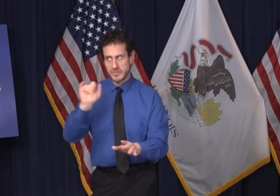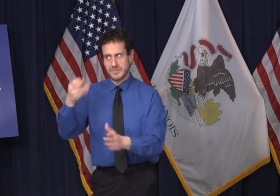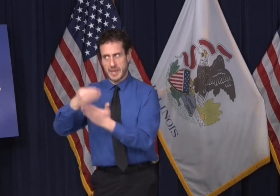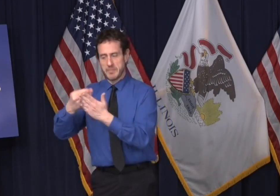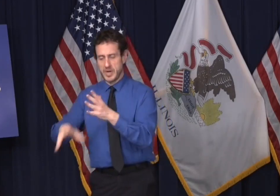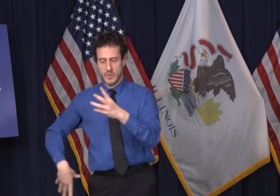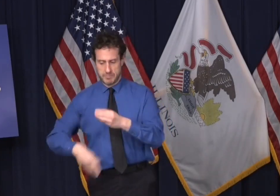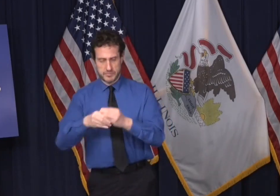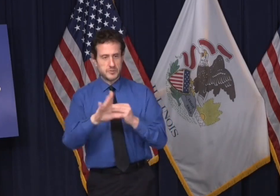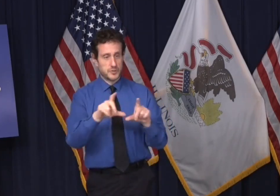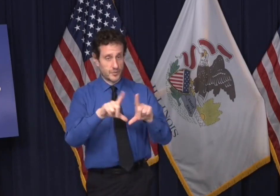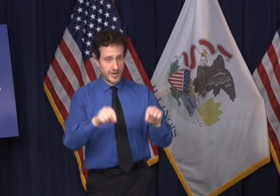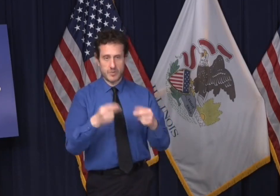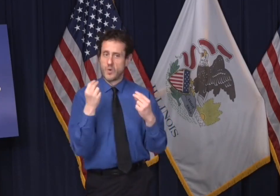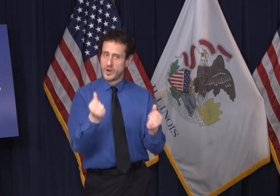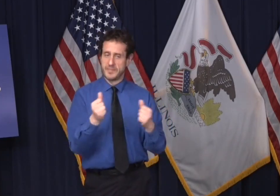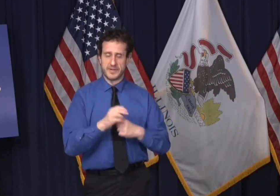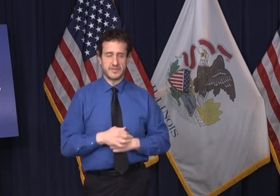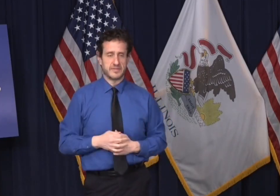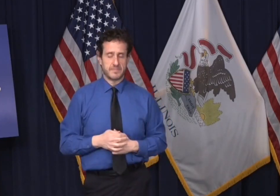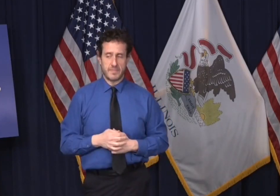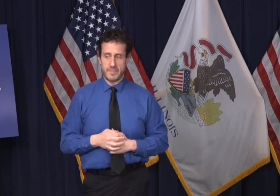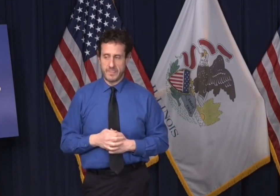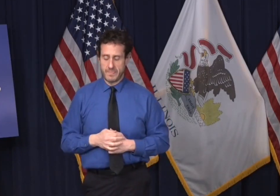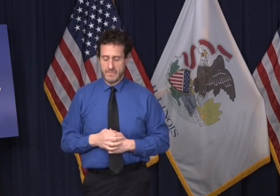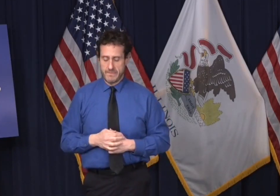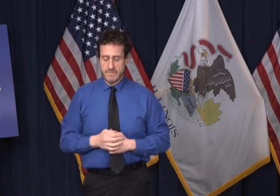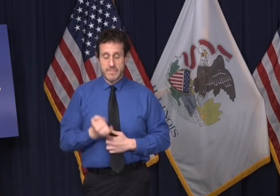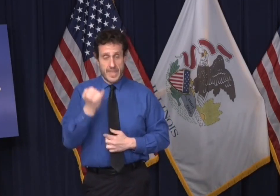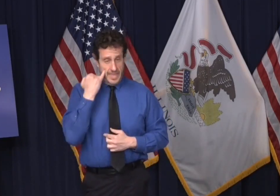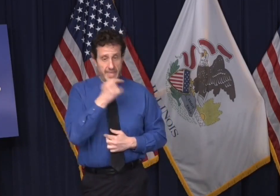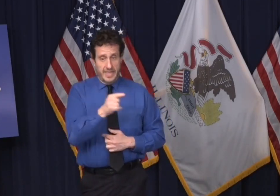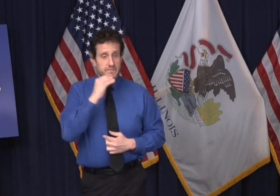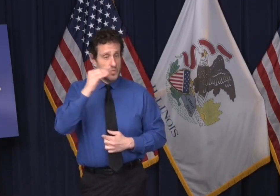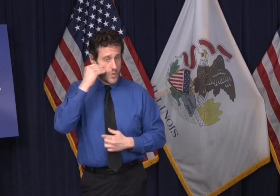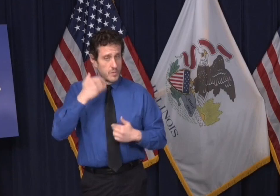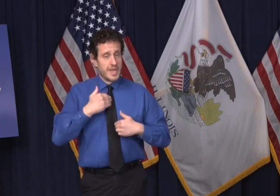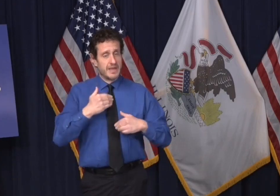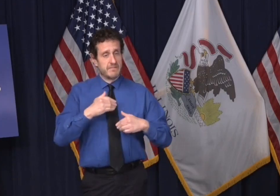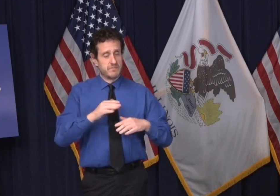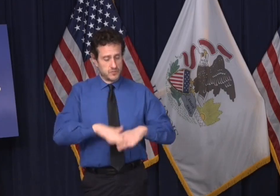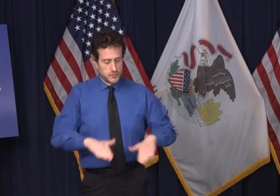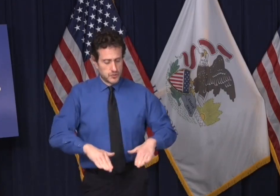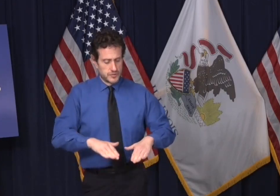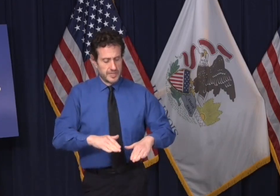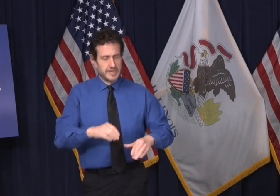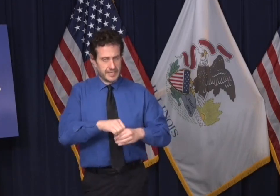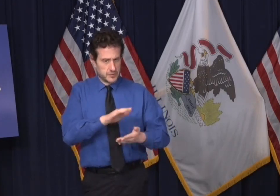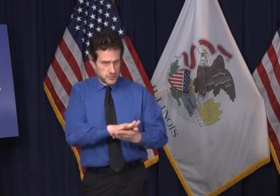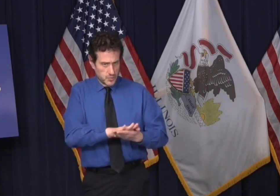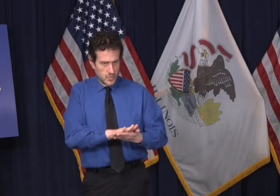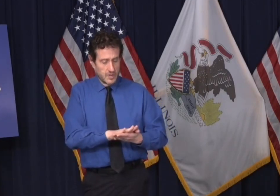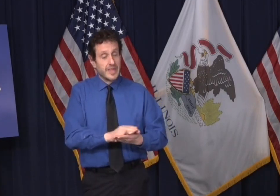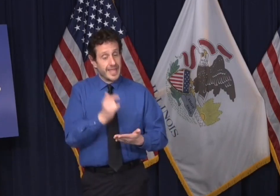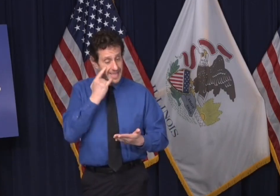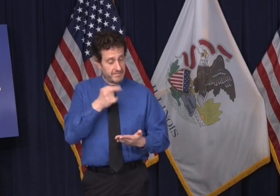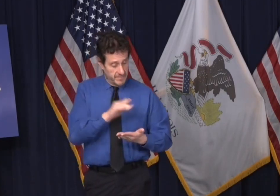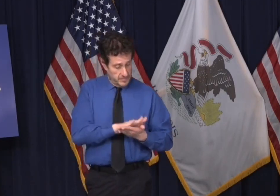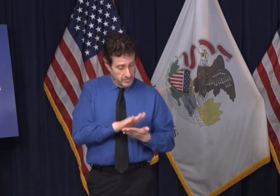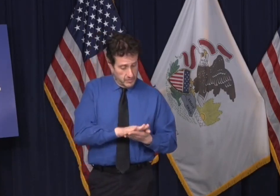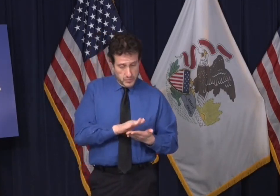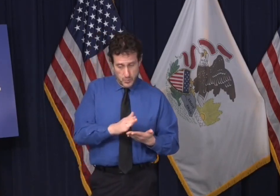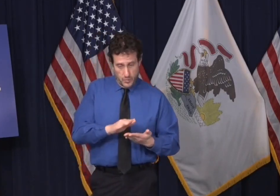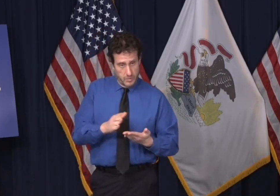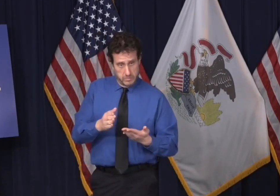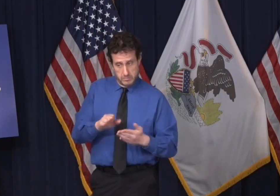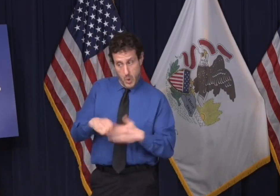Households with school-aged children who are eligible for free or reduced meals when school is in session but do not